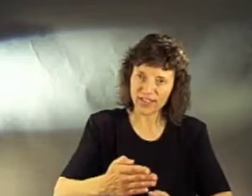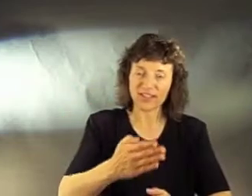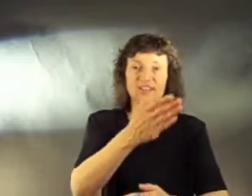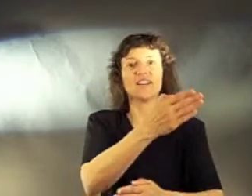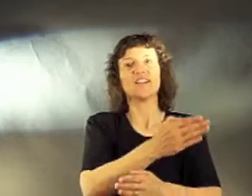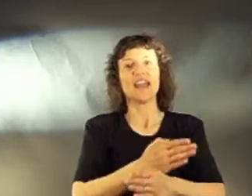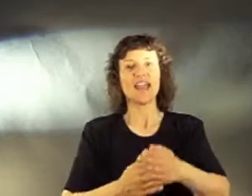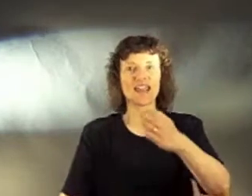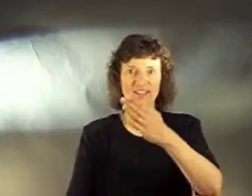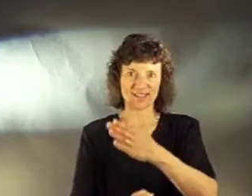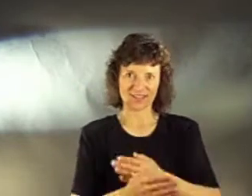hand. Hands.